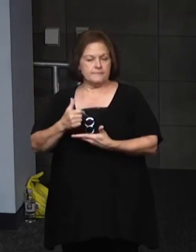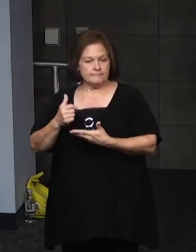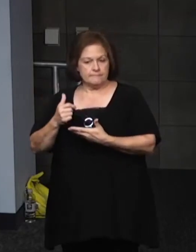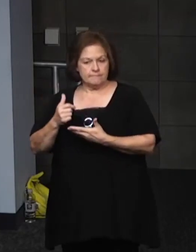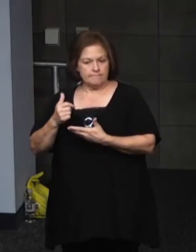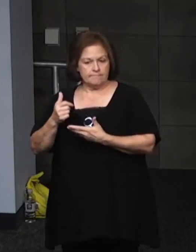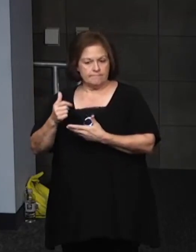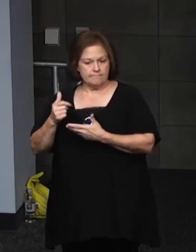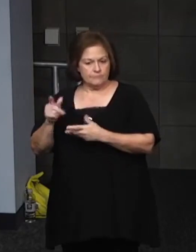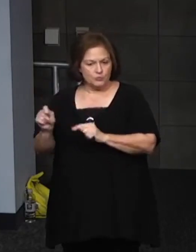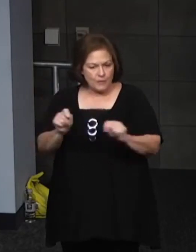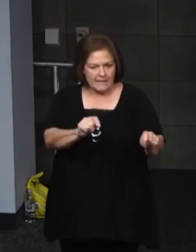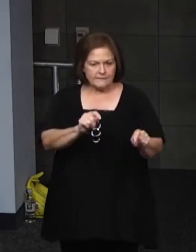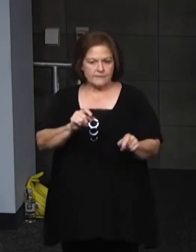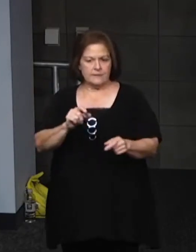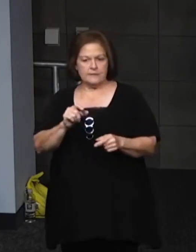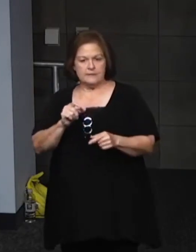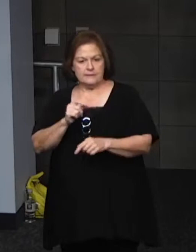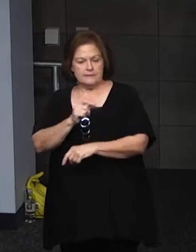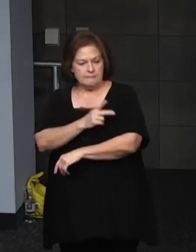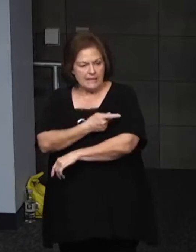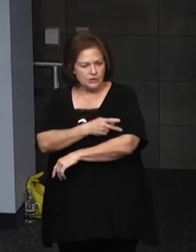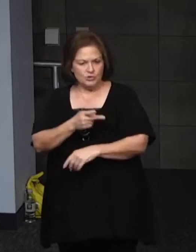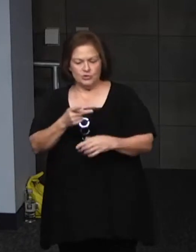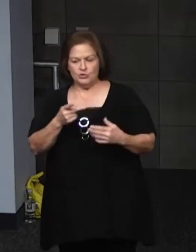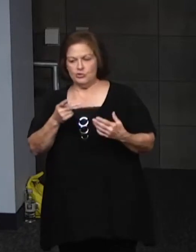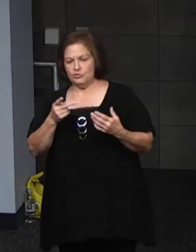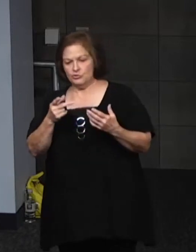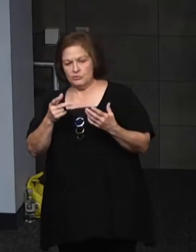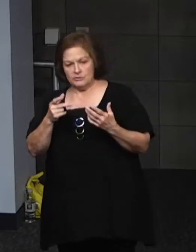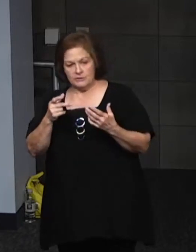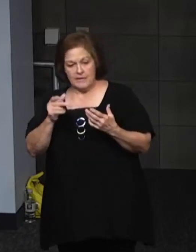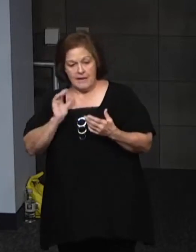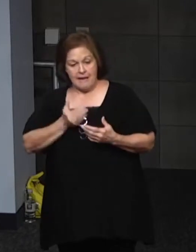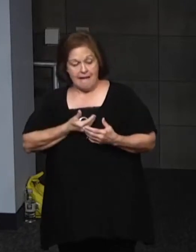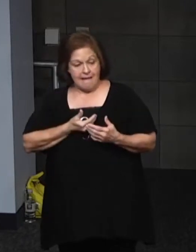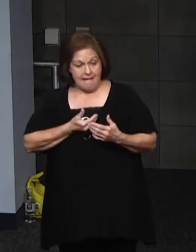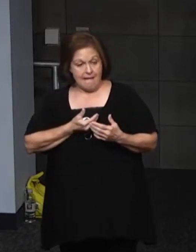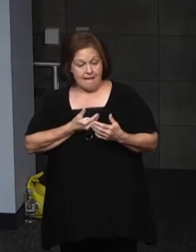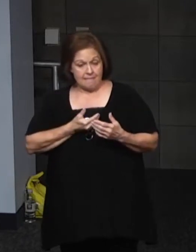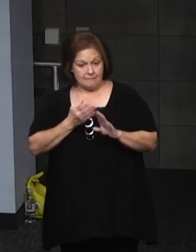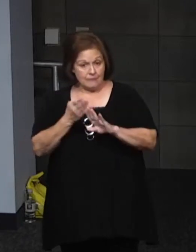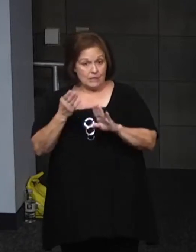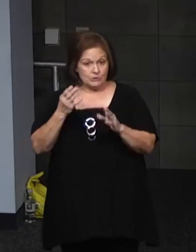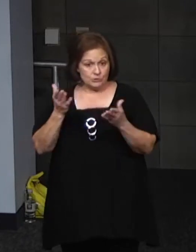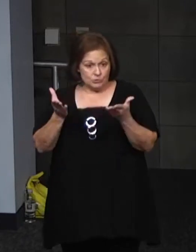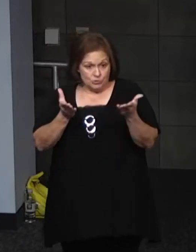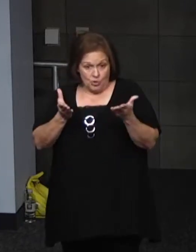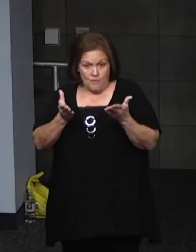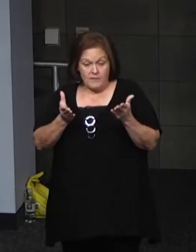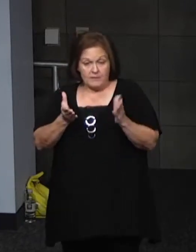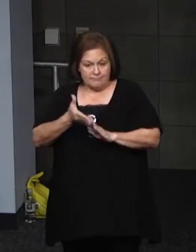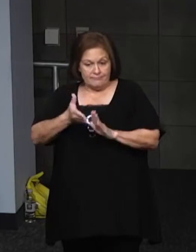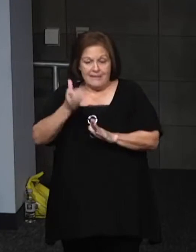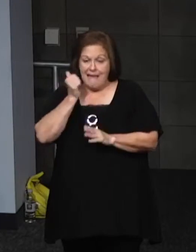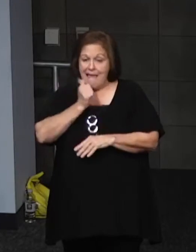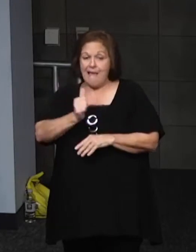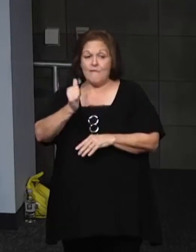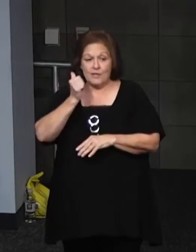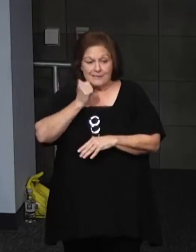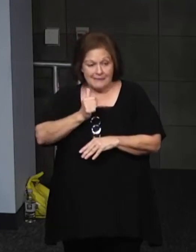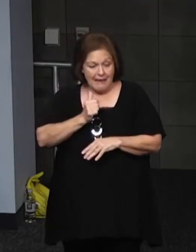these patients around. Our transit department has been running operations every day to move people